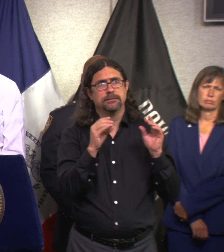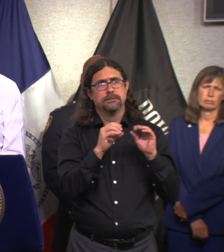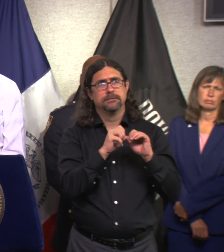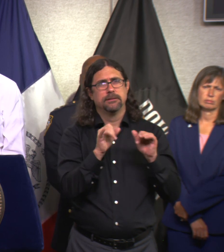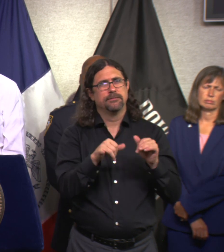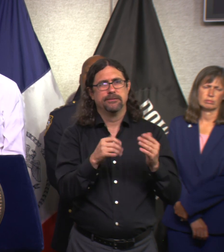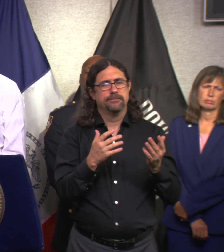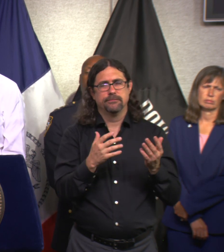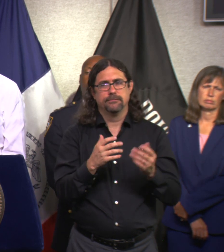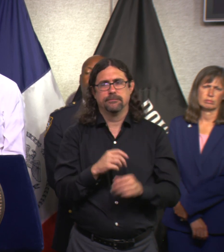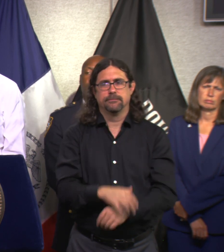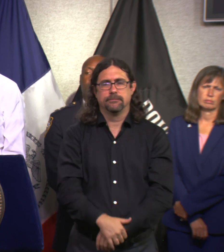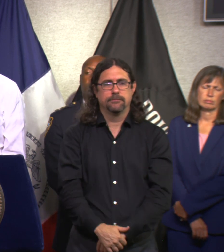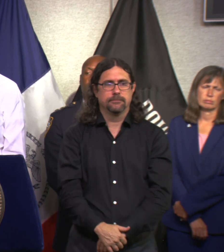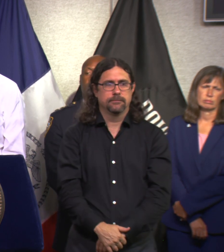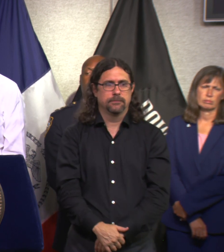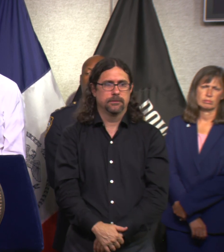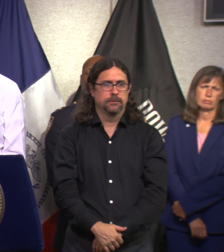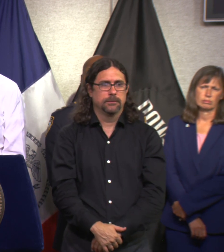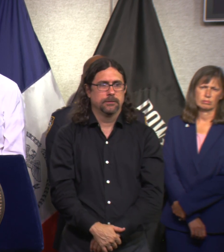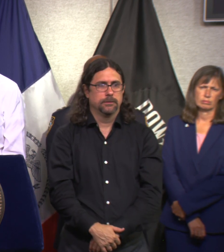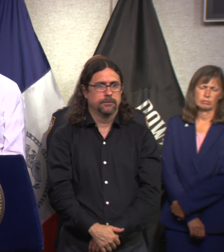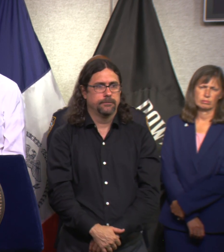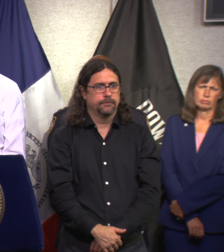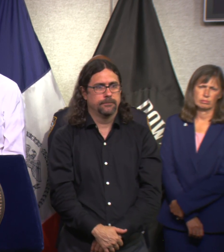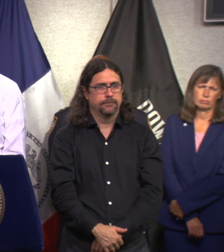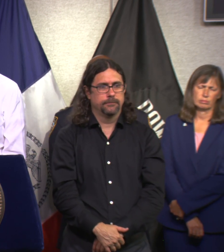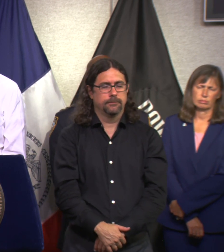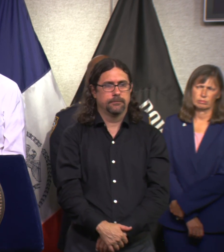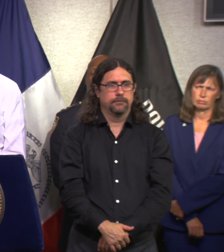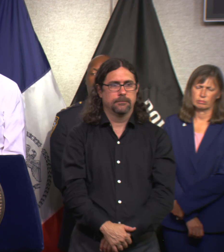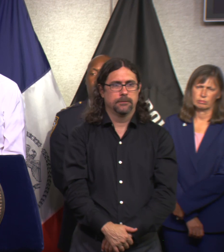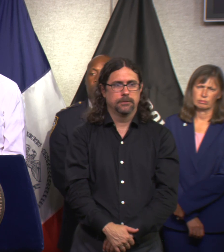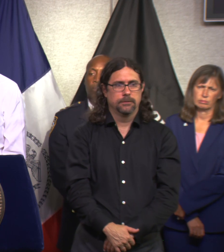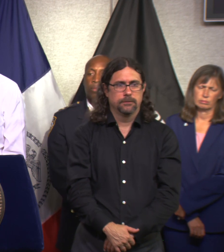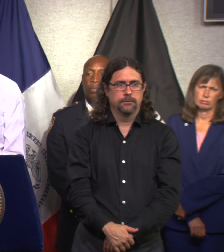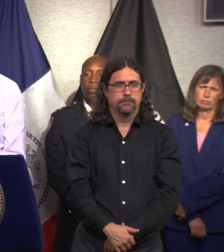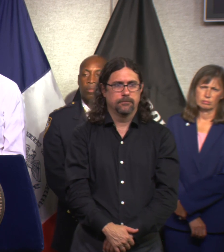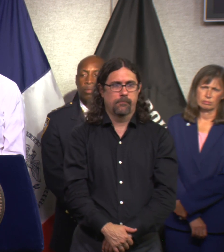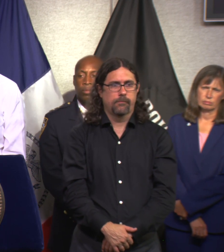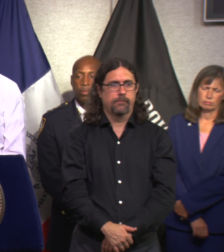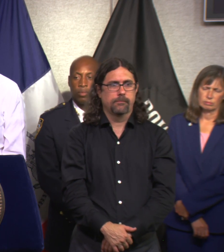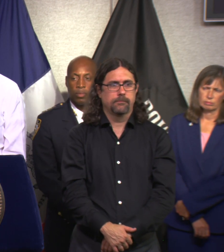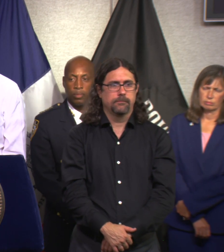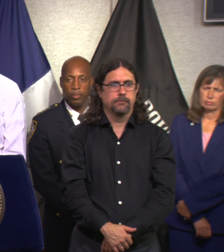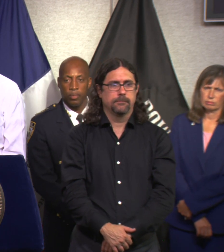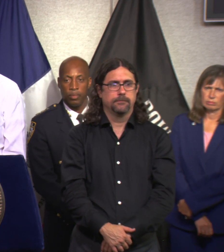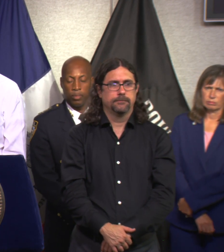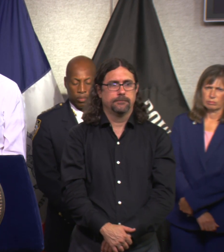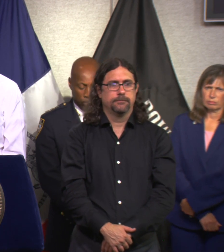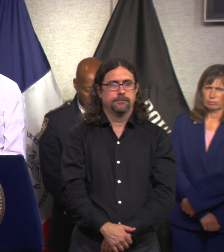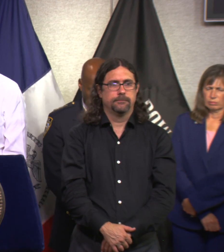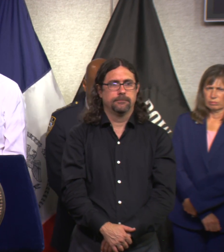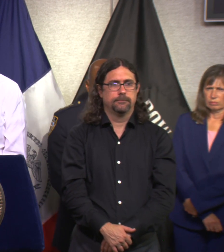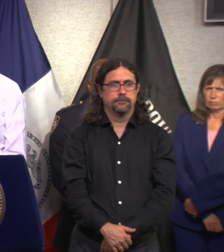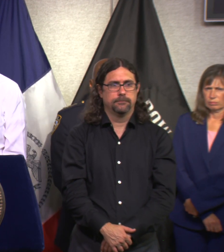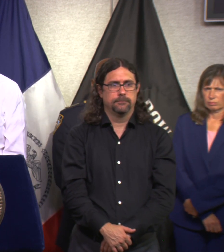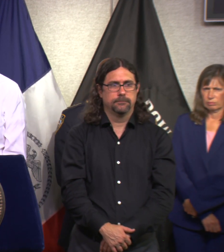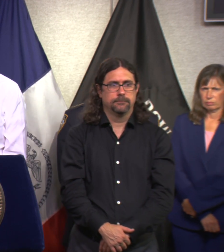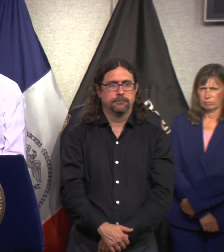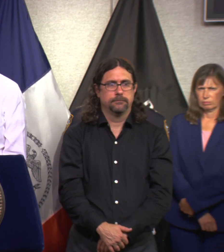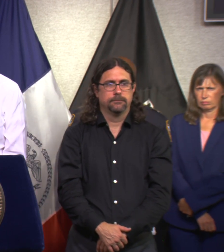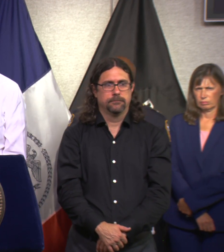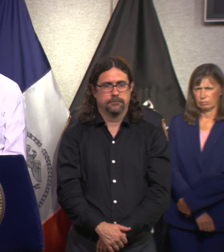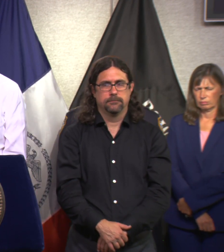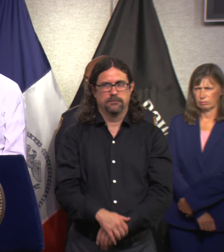DOT Commissioner Polly Trottenberg had said that the expansion, which is only partial to the city, would take 4 more years because she only has a team